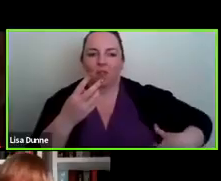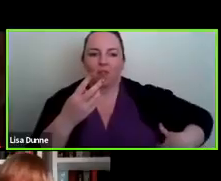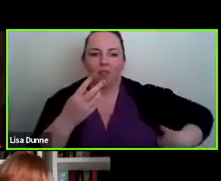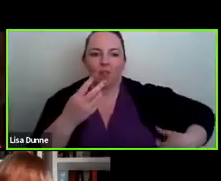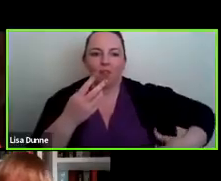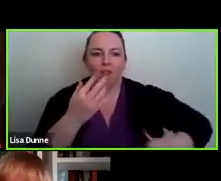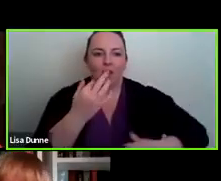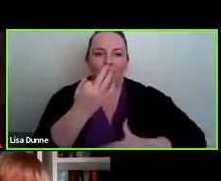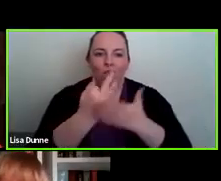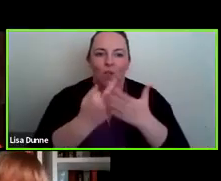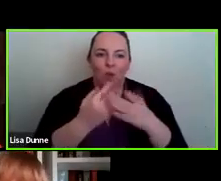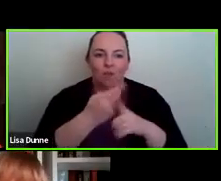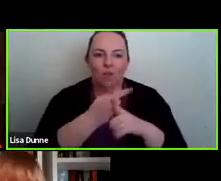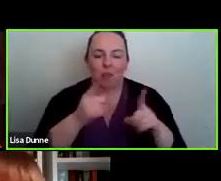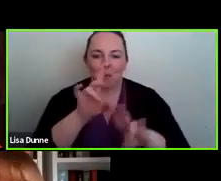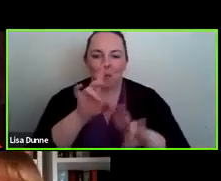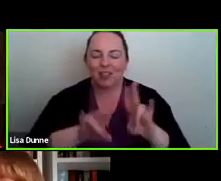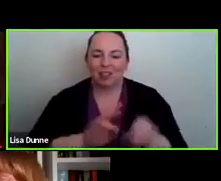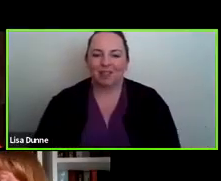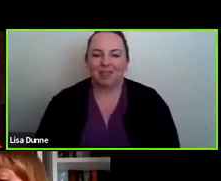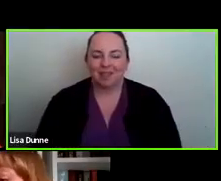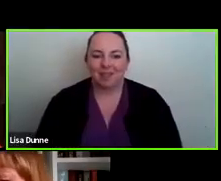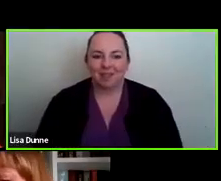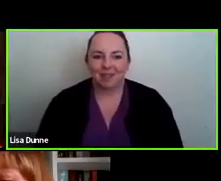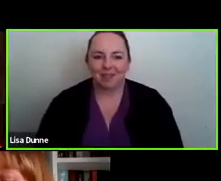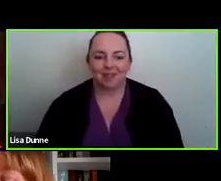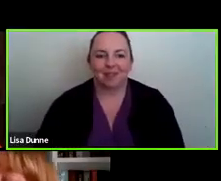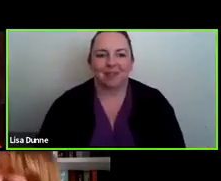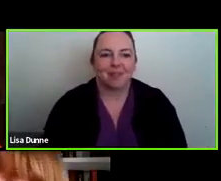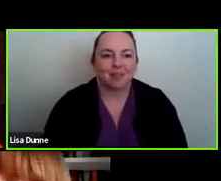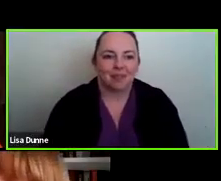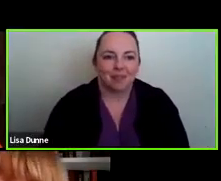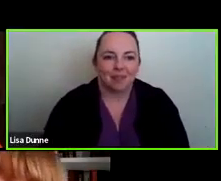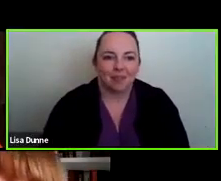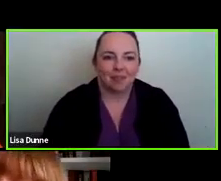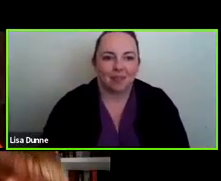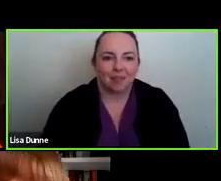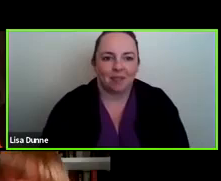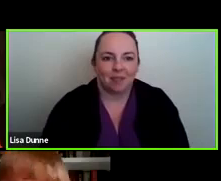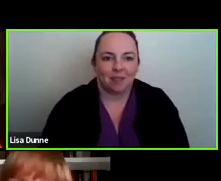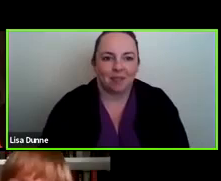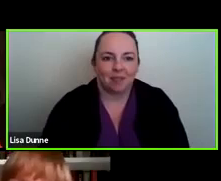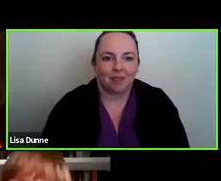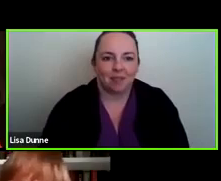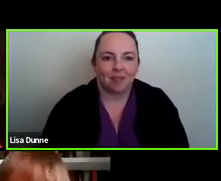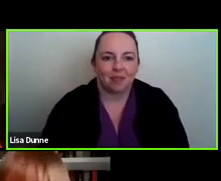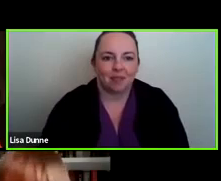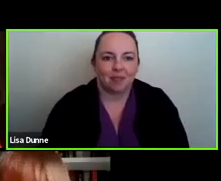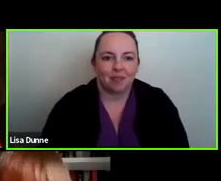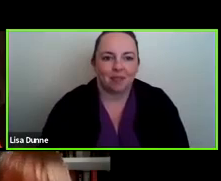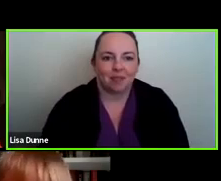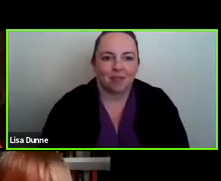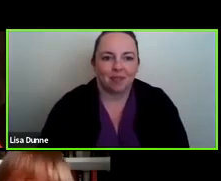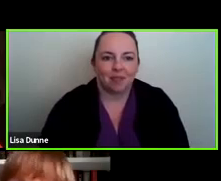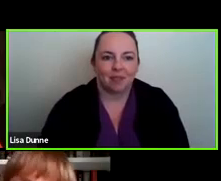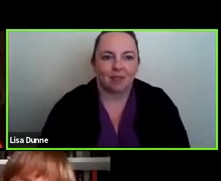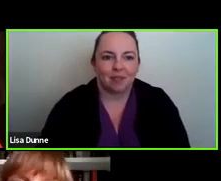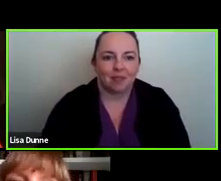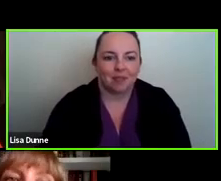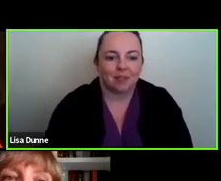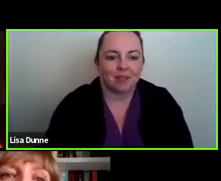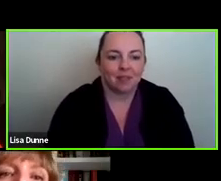them as we go forward. So can I perhaps first come to Gerry